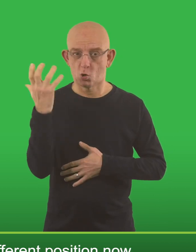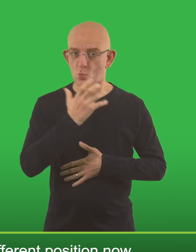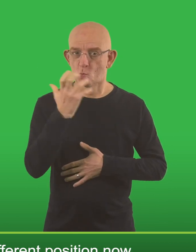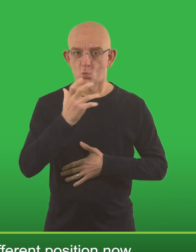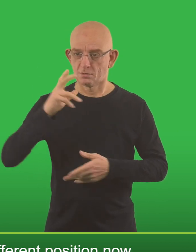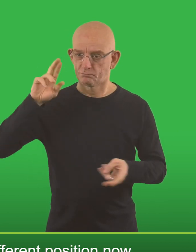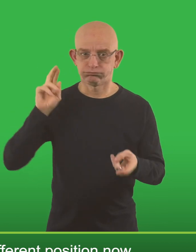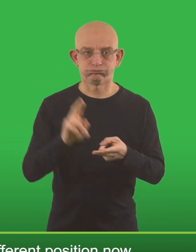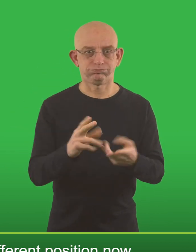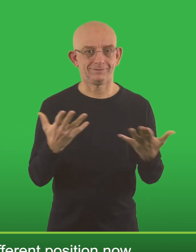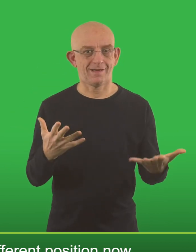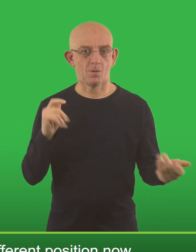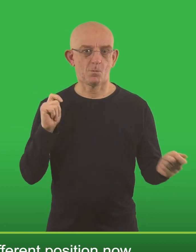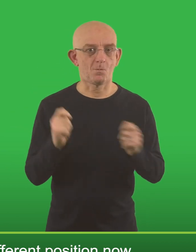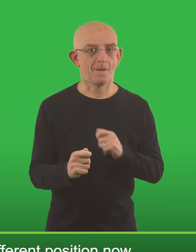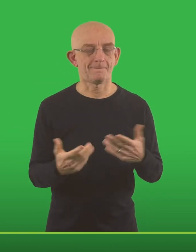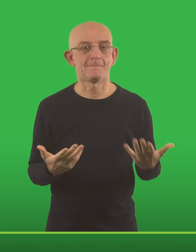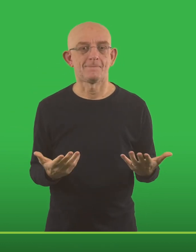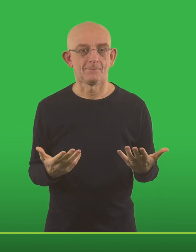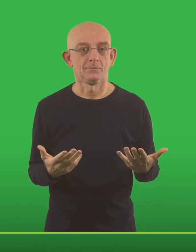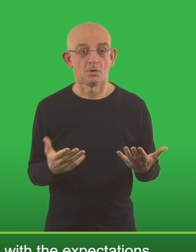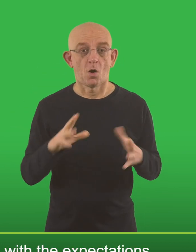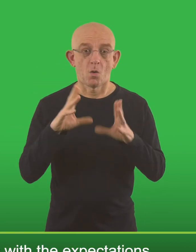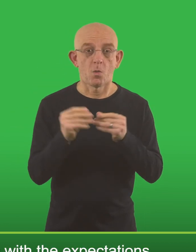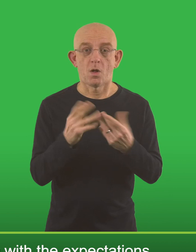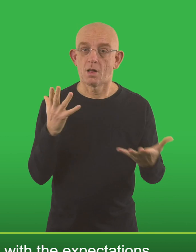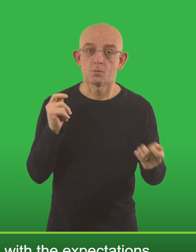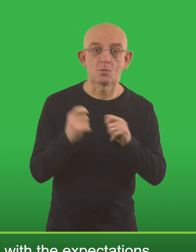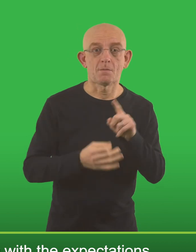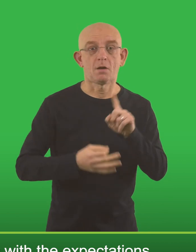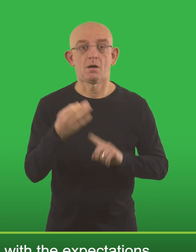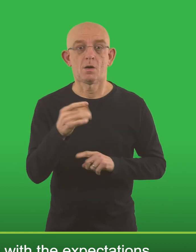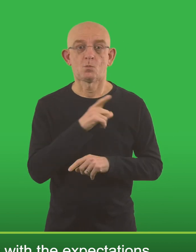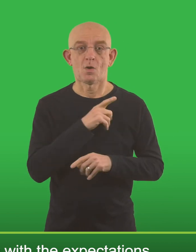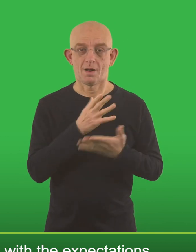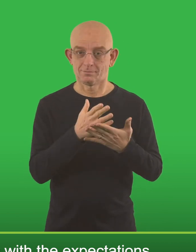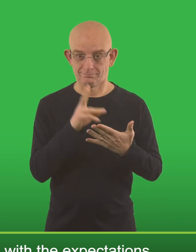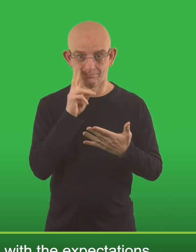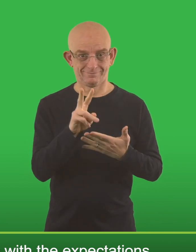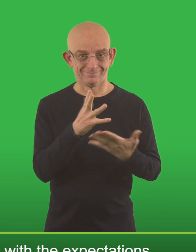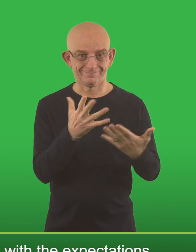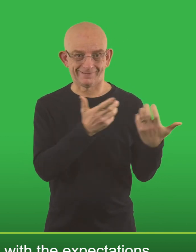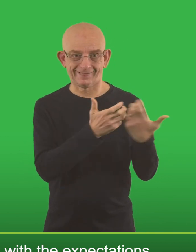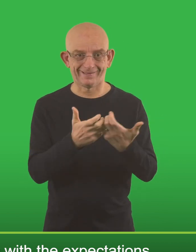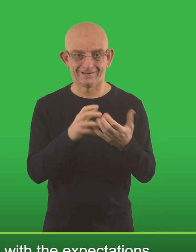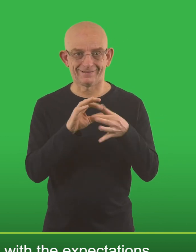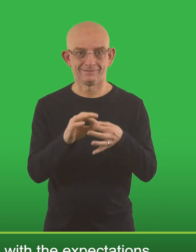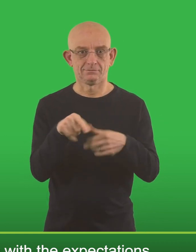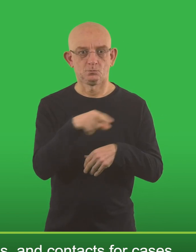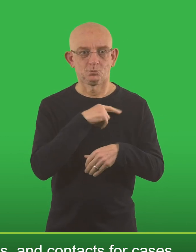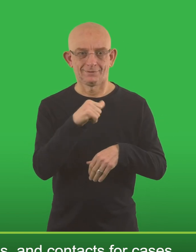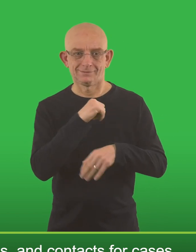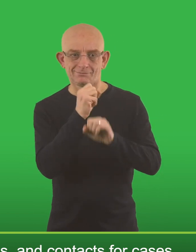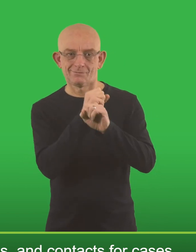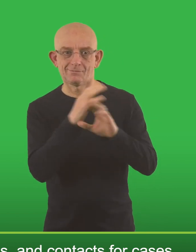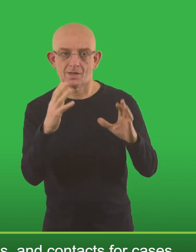you can see that we're in a very different position now. All recent changes are absolutely in line with the expectations that we thought they would